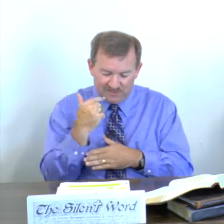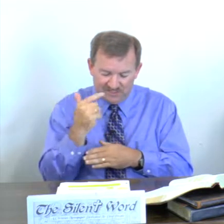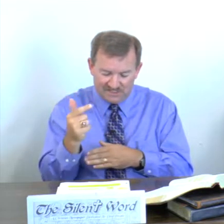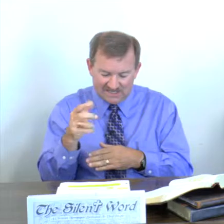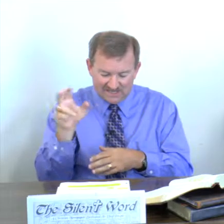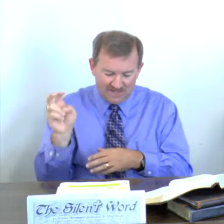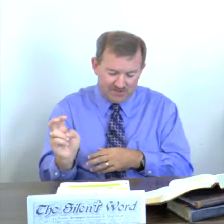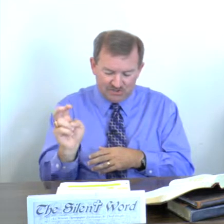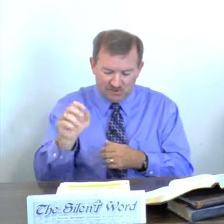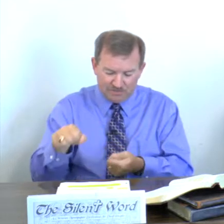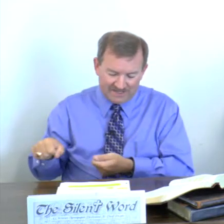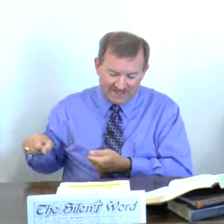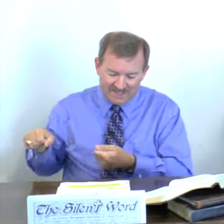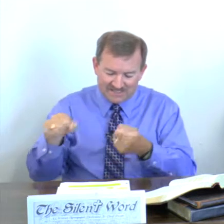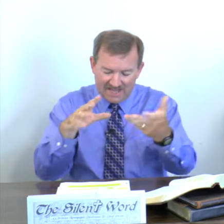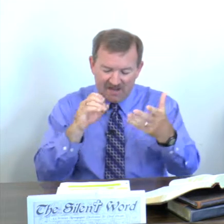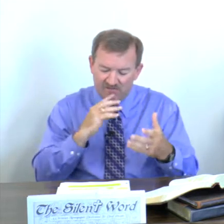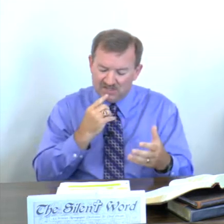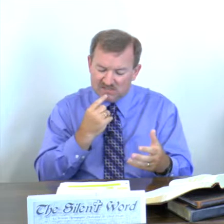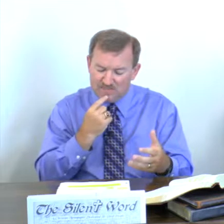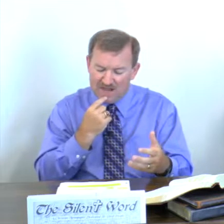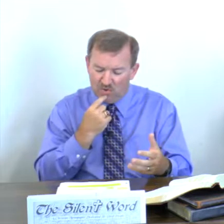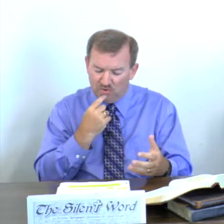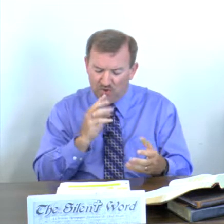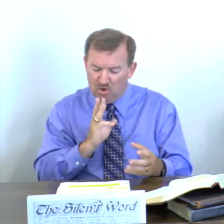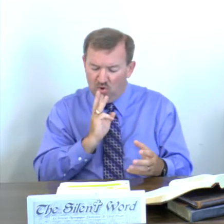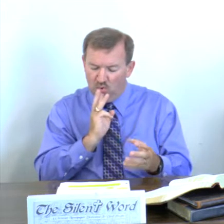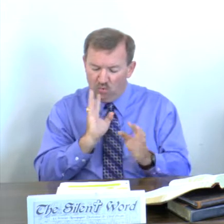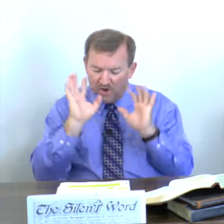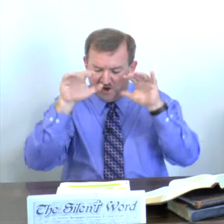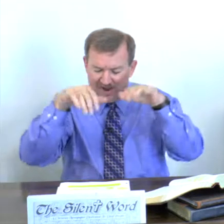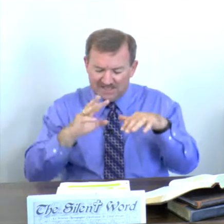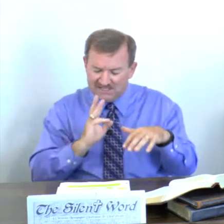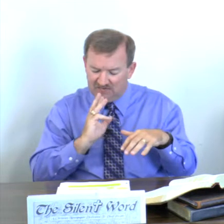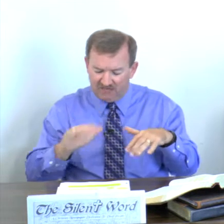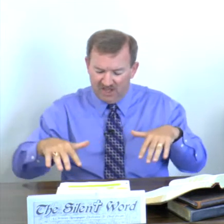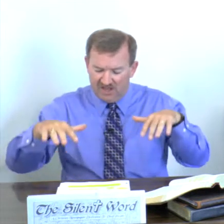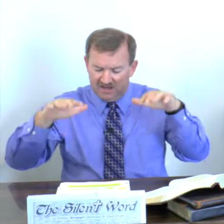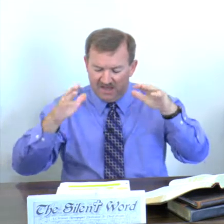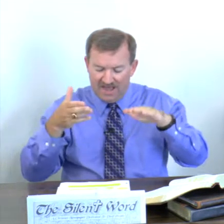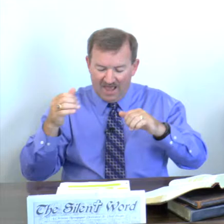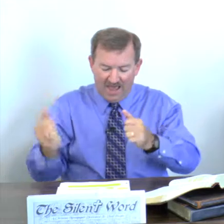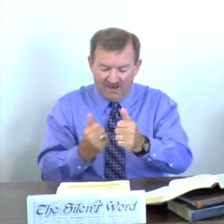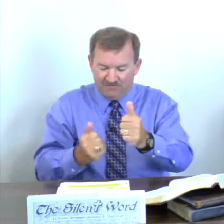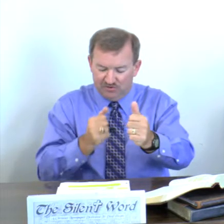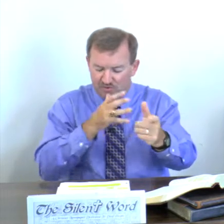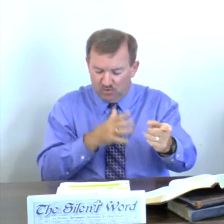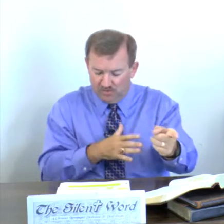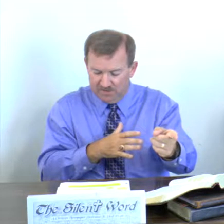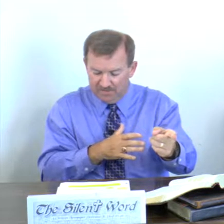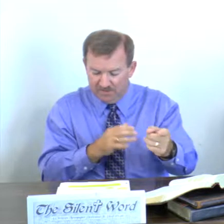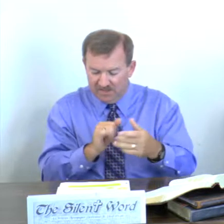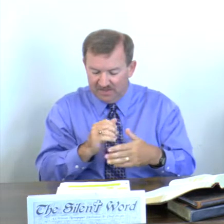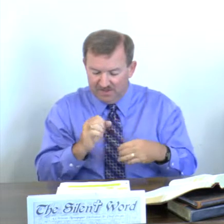15 says, "And the serpent cast out of his mouth water as a flood after the woman, that he